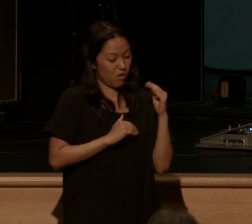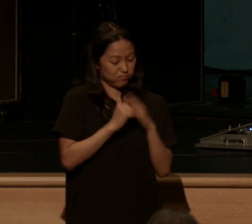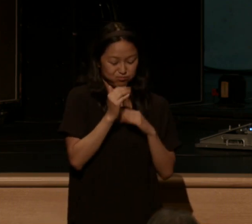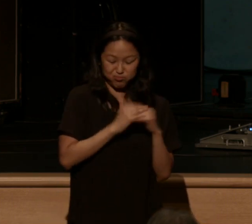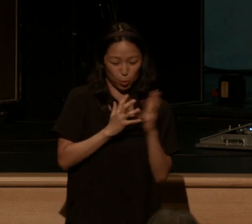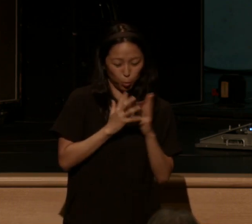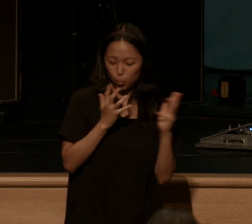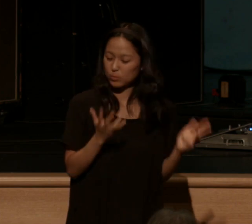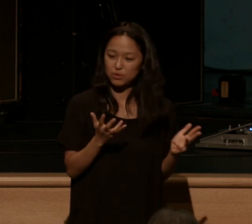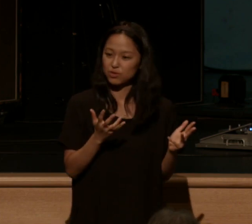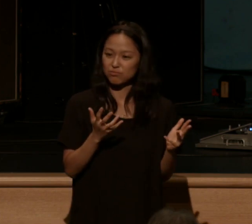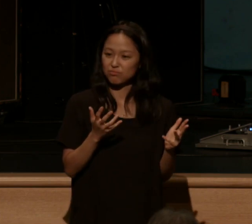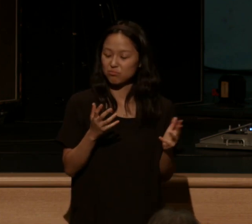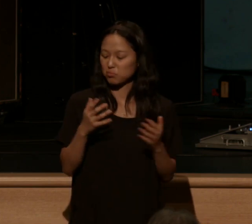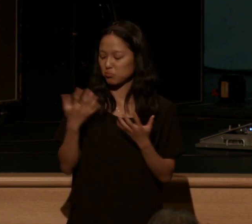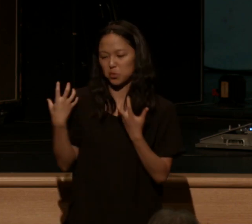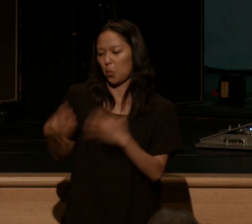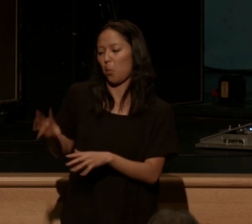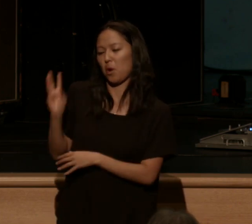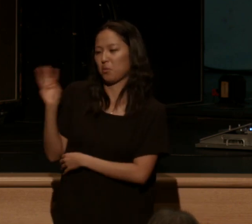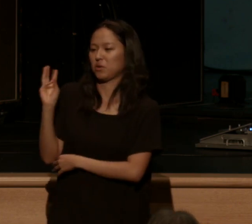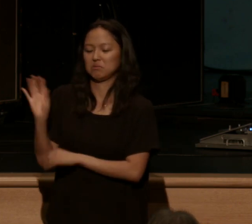much to witness.